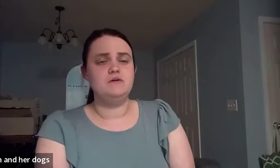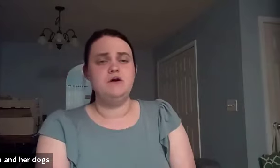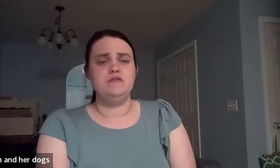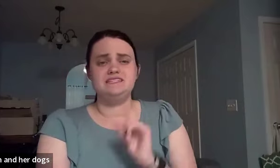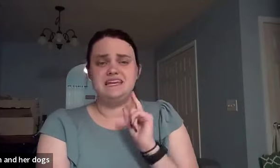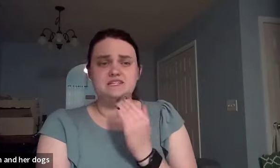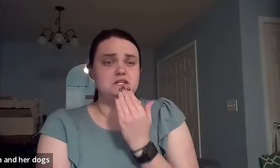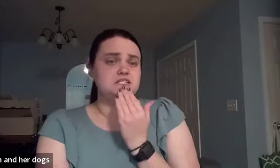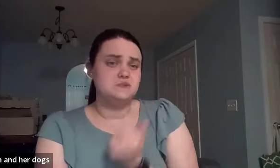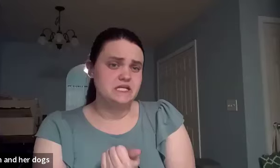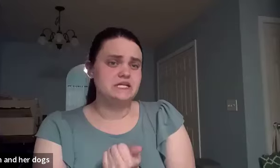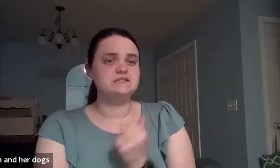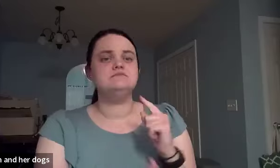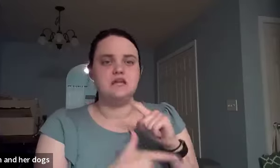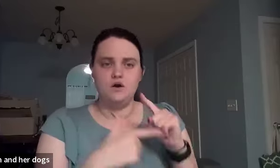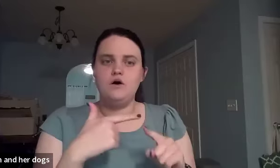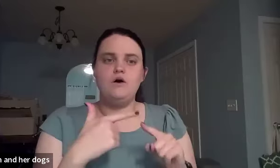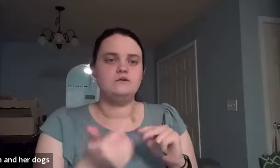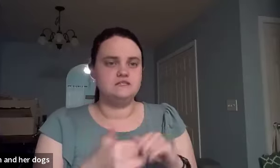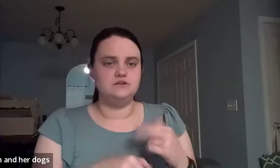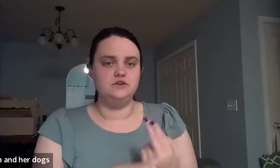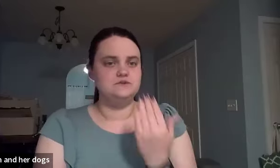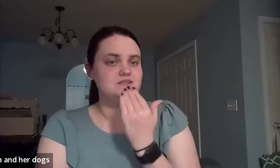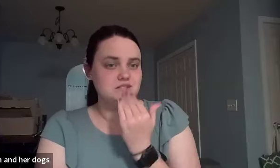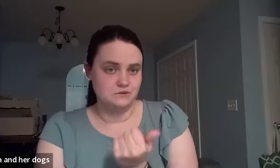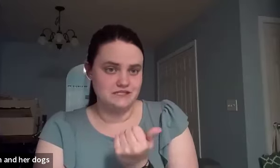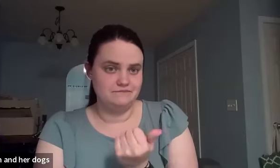you. This candy is very sweet. They all still use sweet.